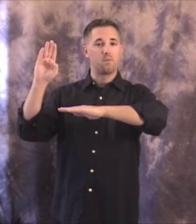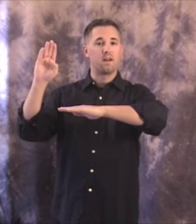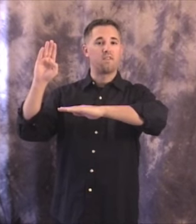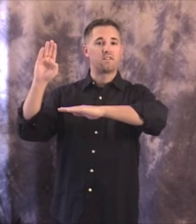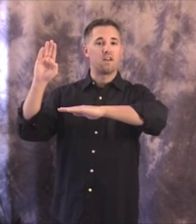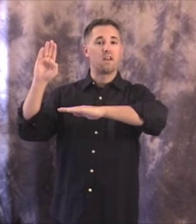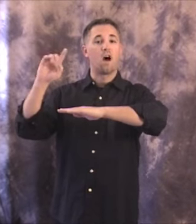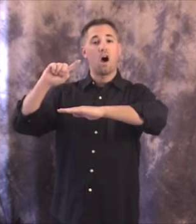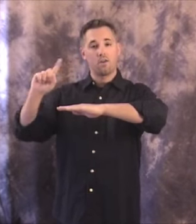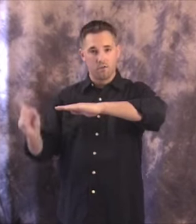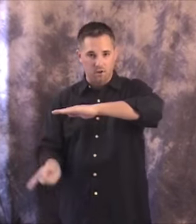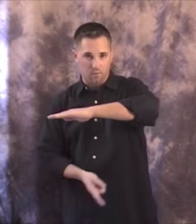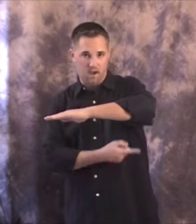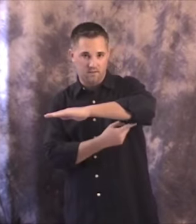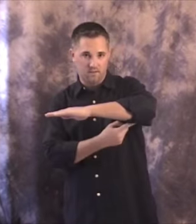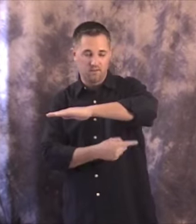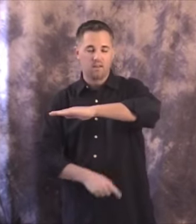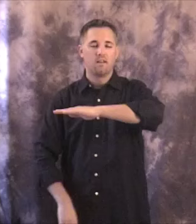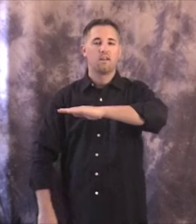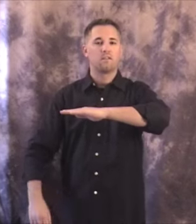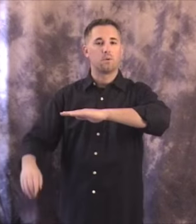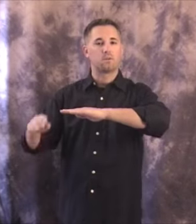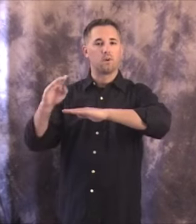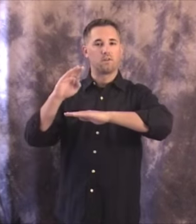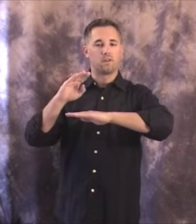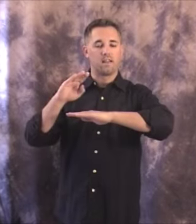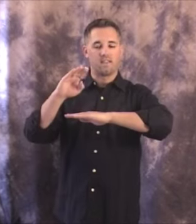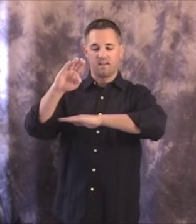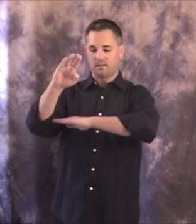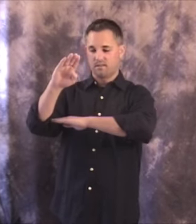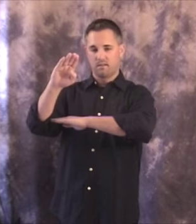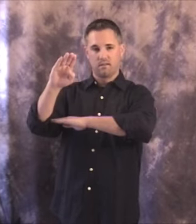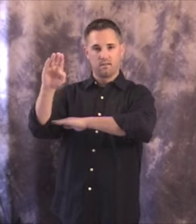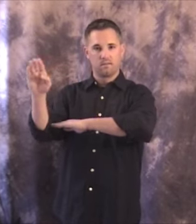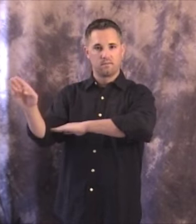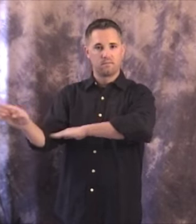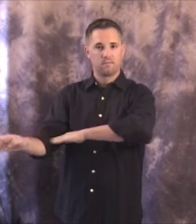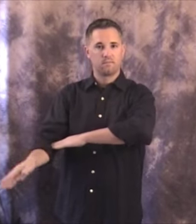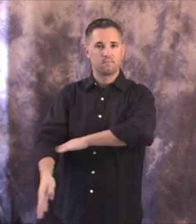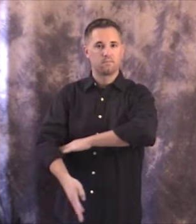of the sun under the horizon. So it's going to look like this.